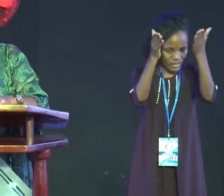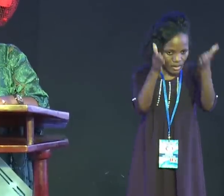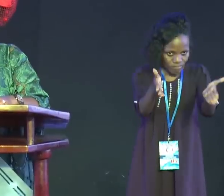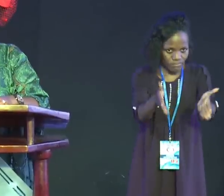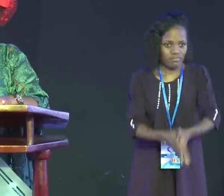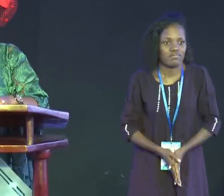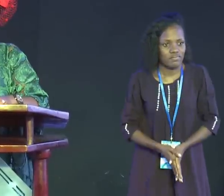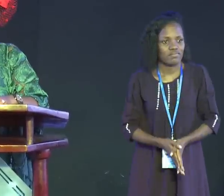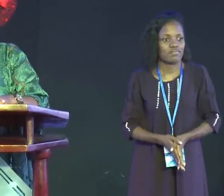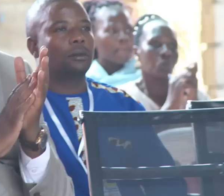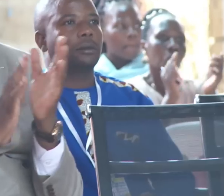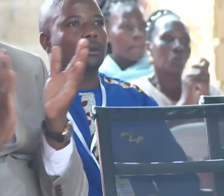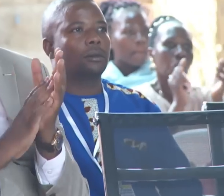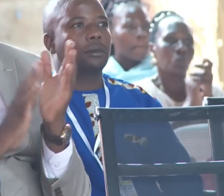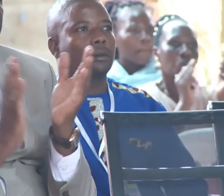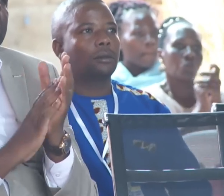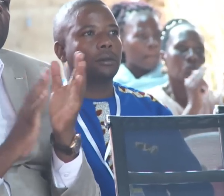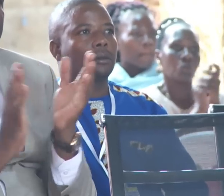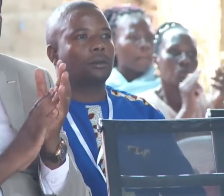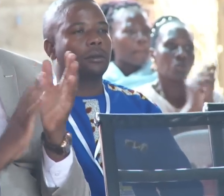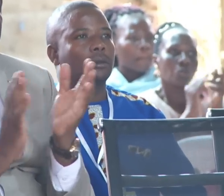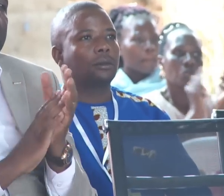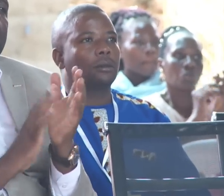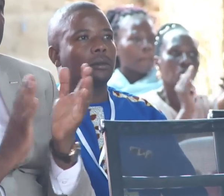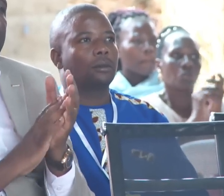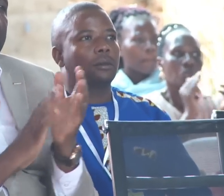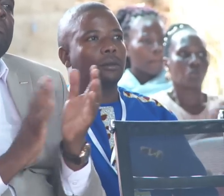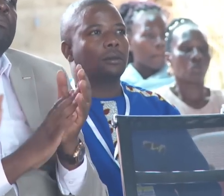that this house or building is